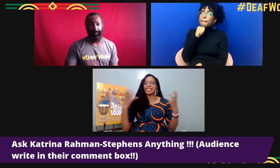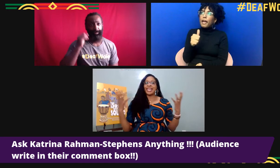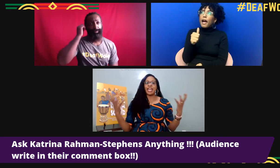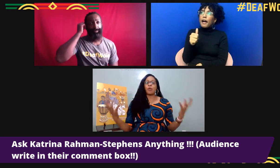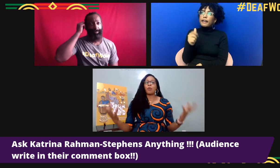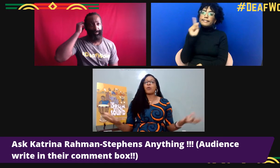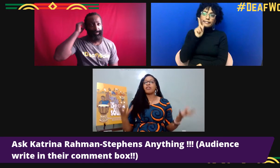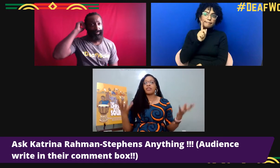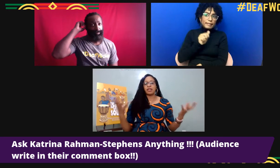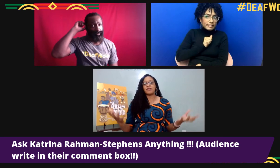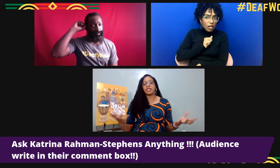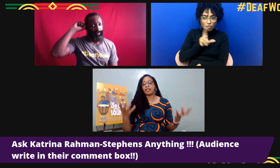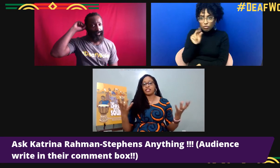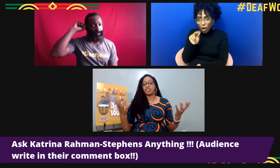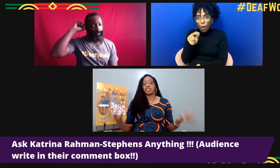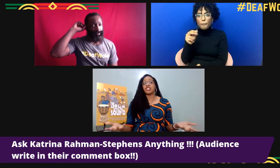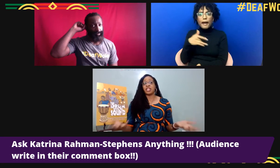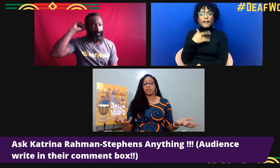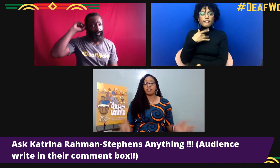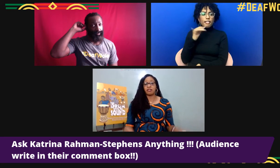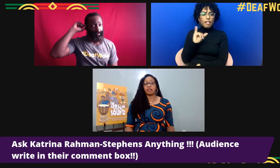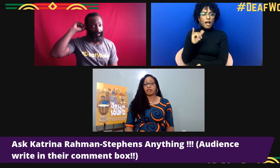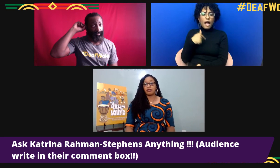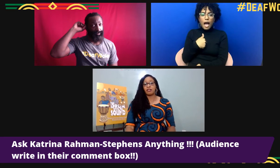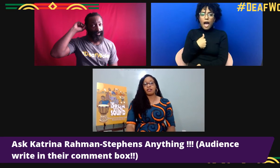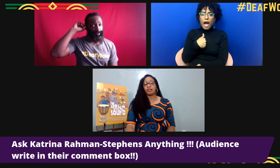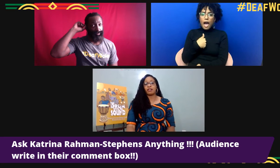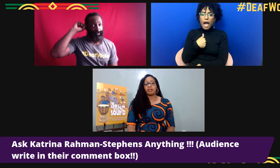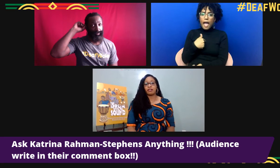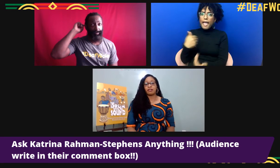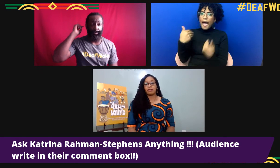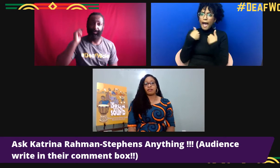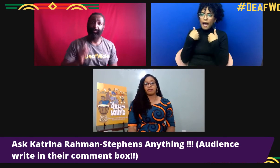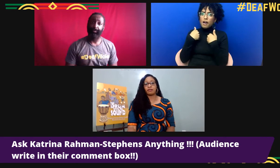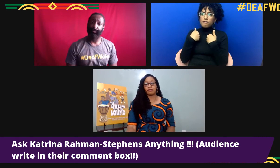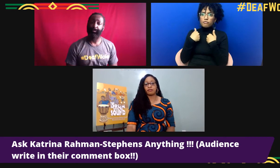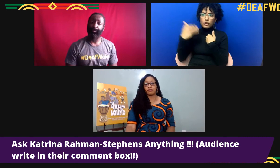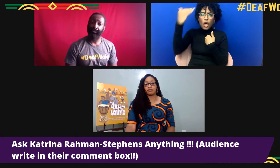felt like I still had a wealth of knowledge to share.